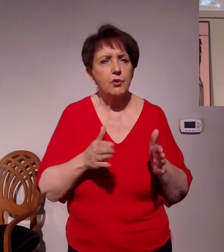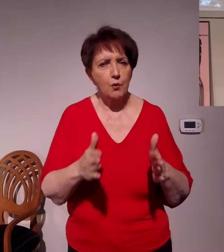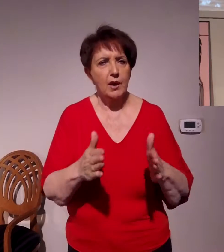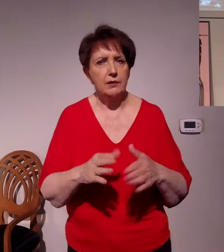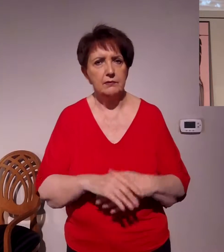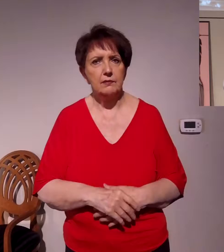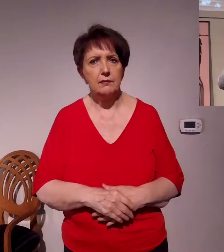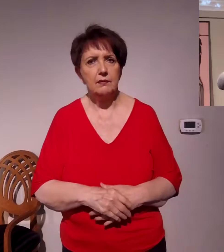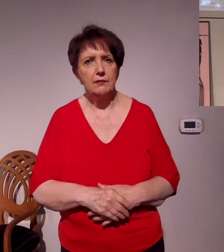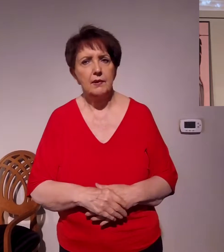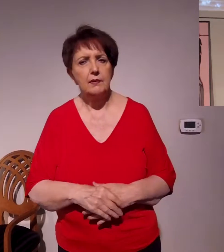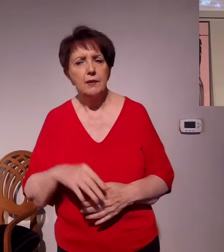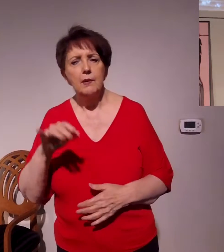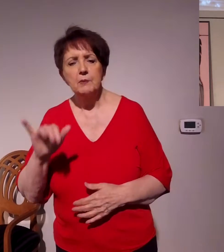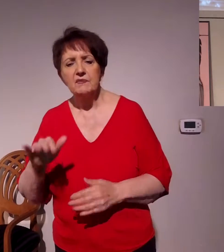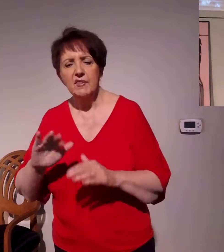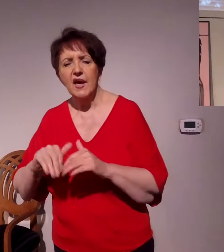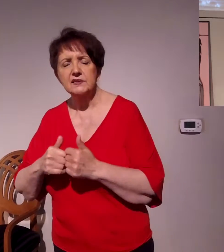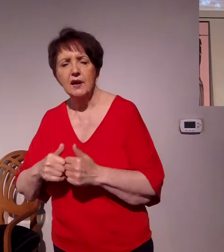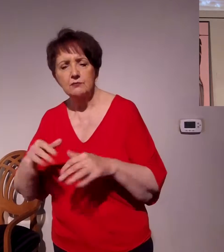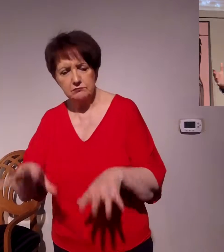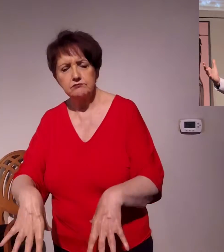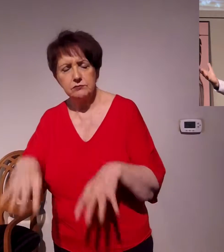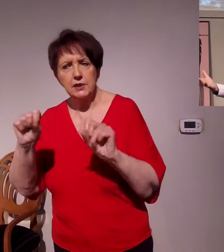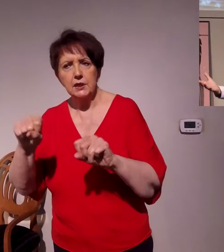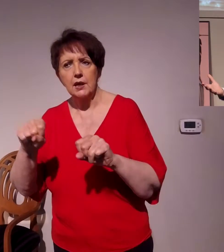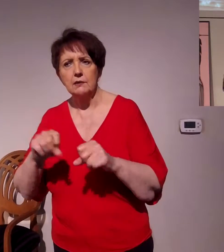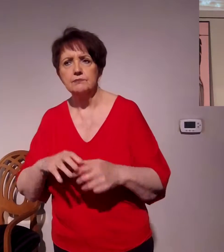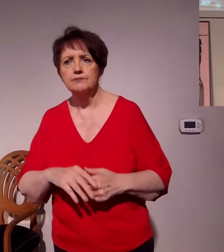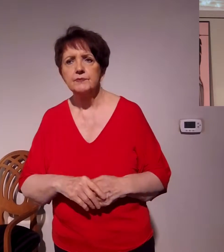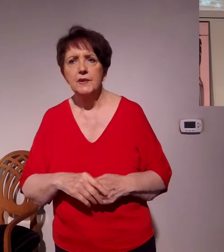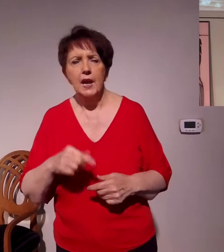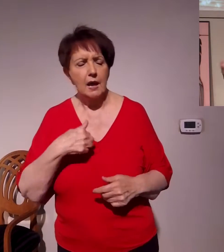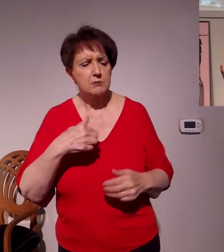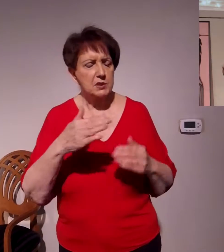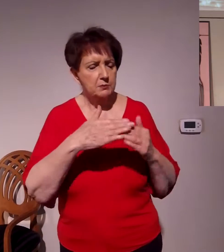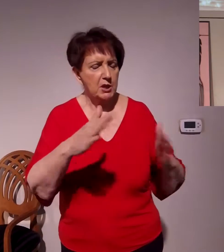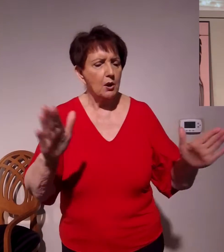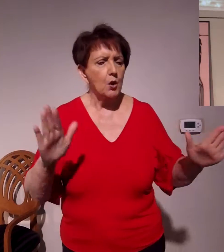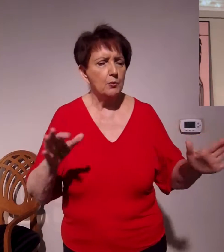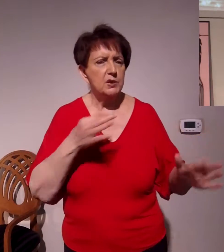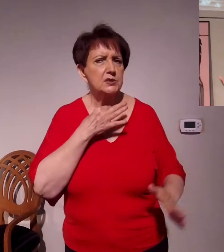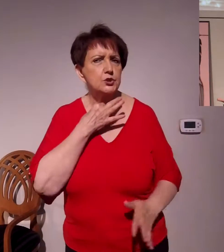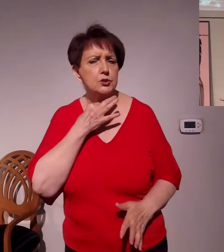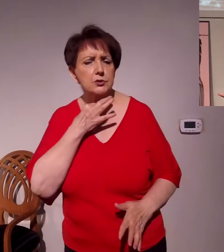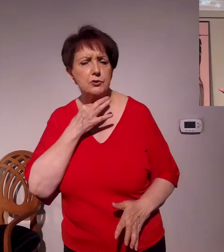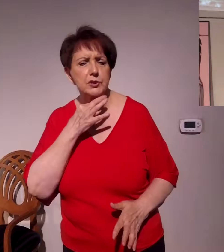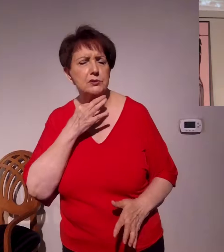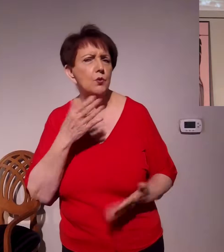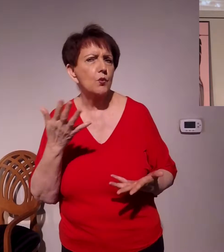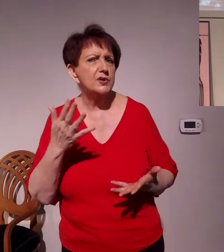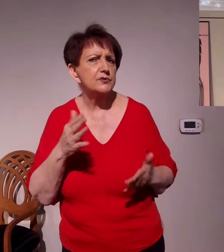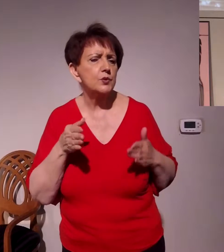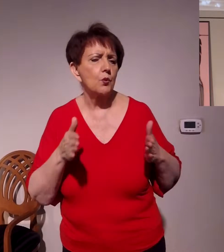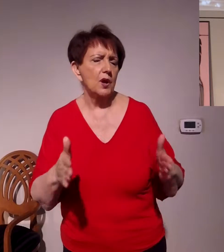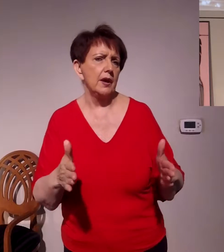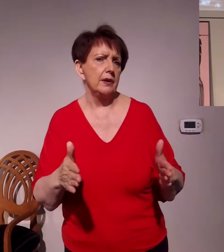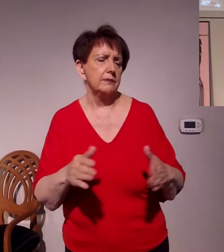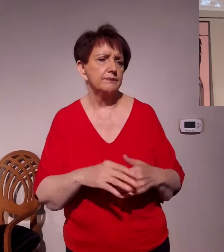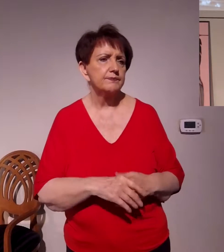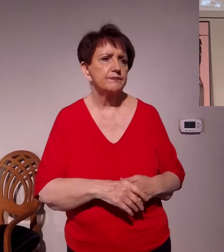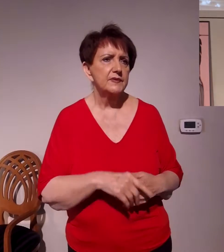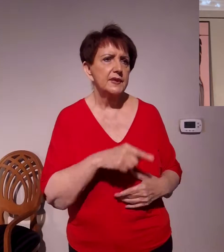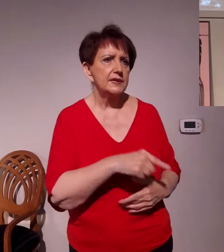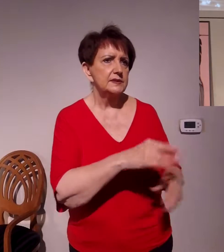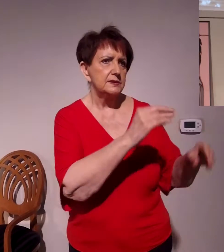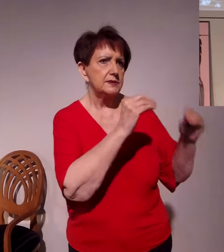how you might want to take this up. Like, I'm going to be open to and curious to what is the way that he has to